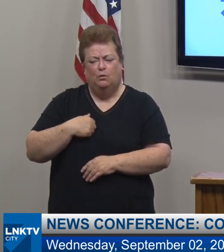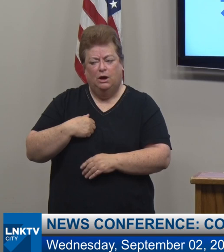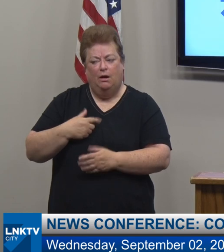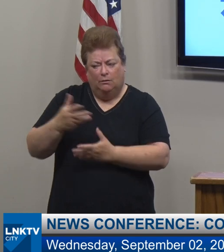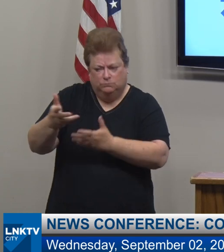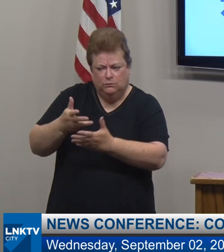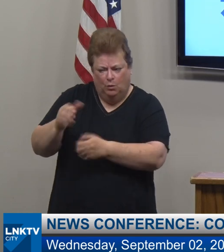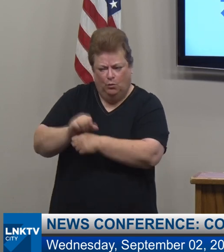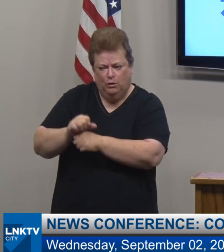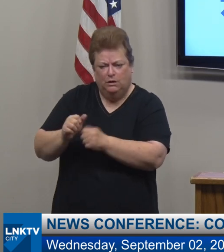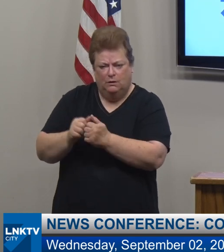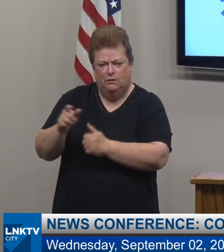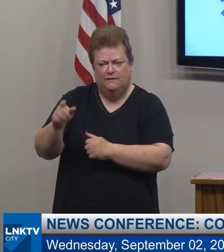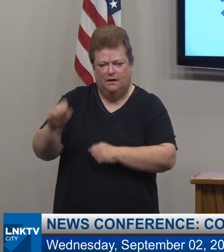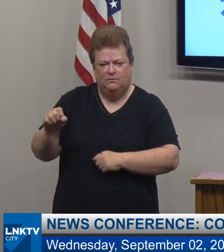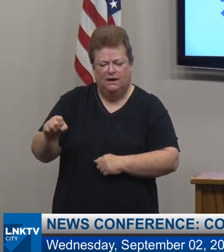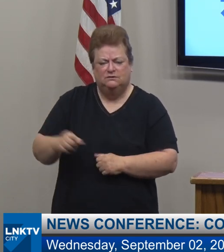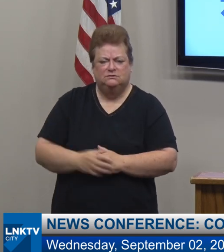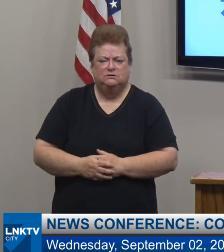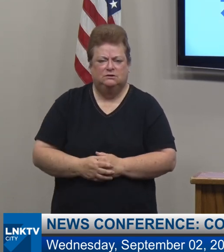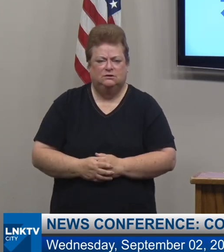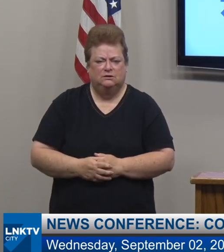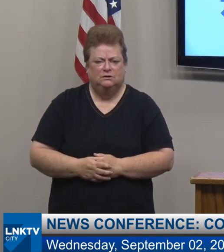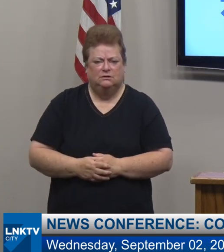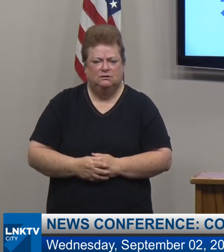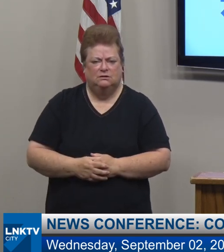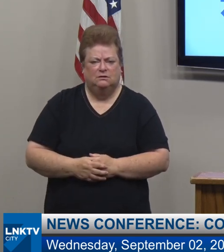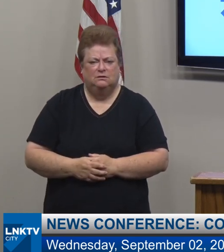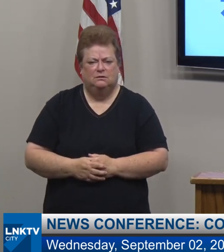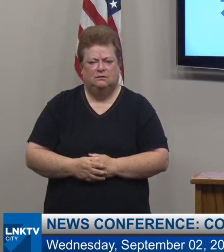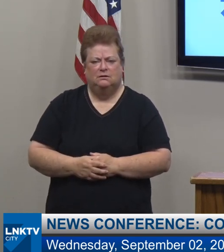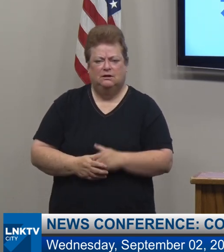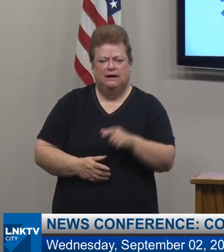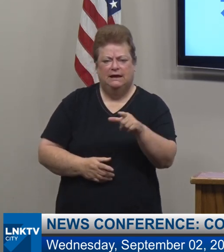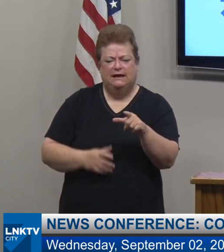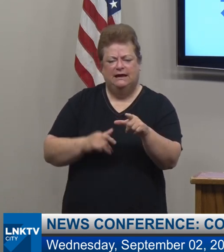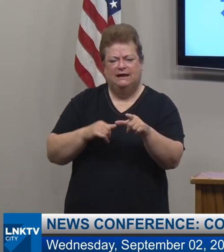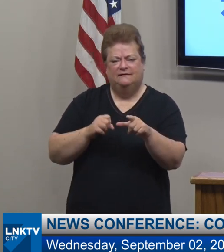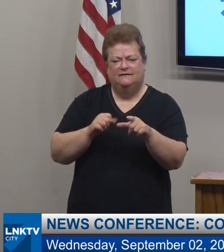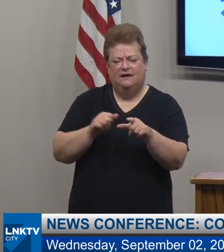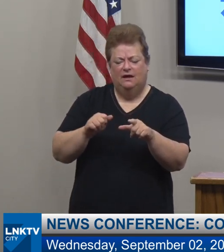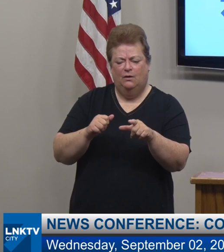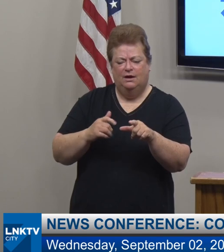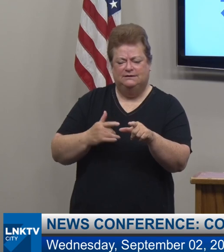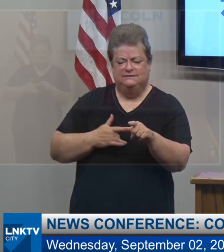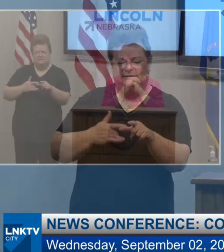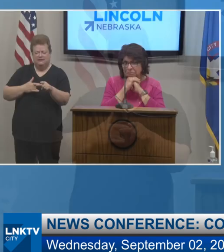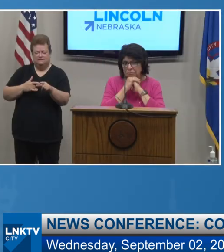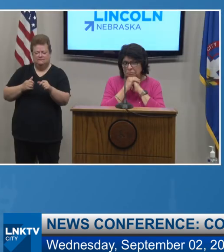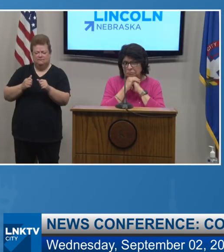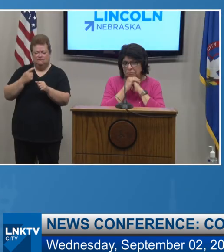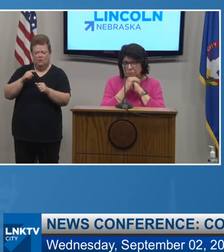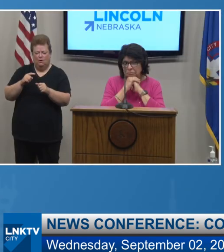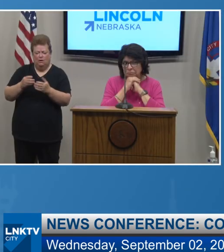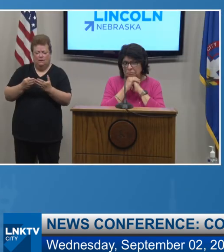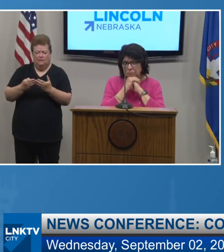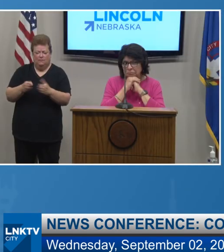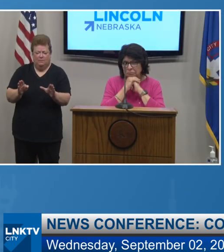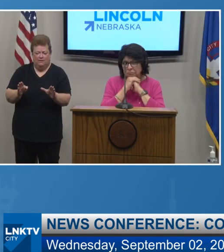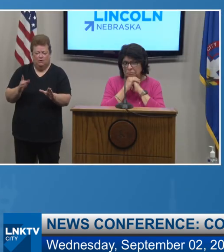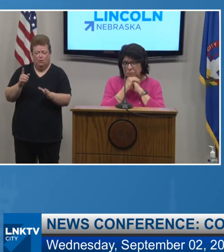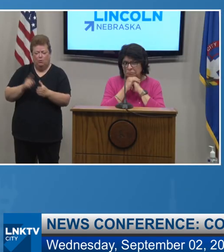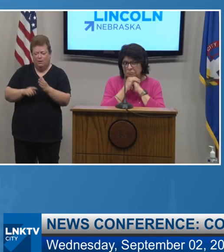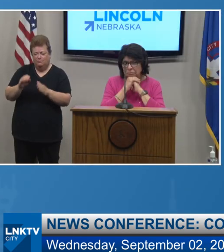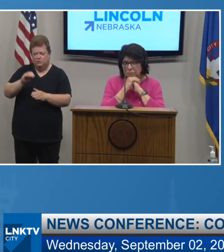them. And is there a sense for the public and at a given time, what percentage of the